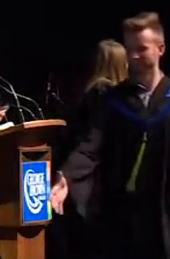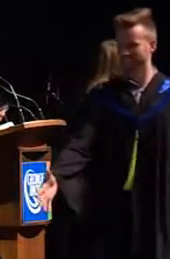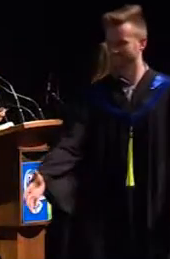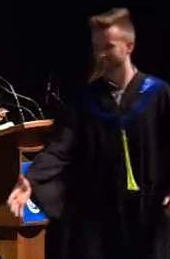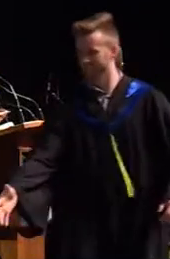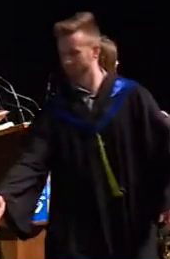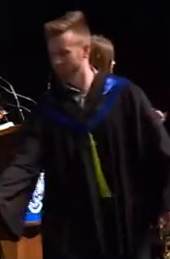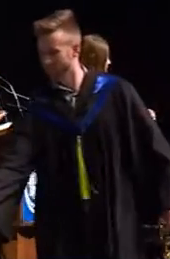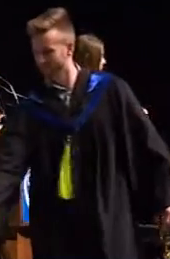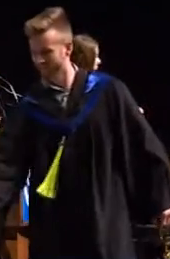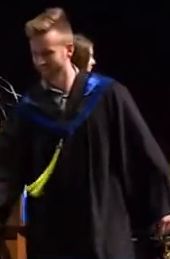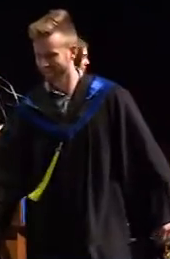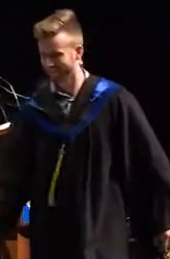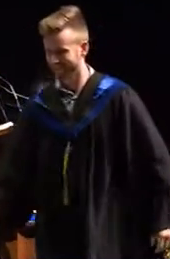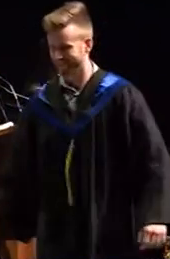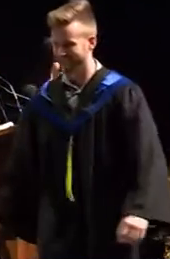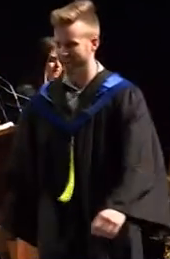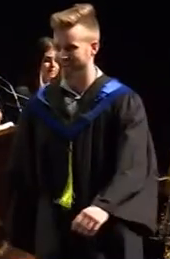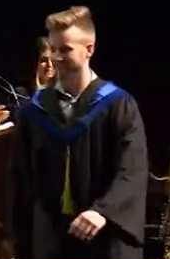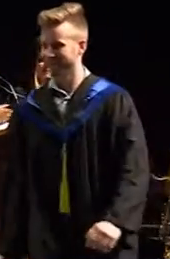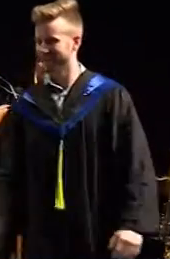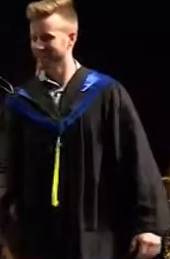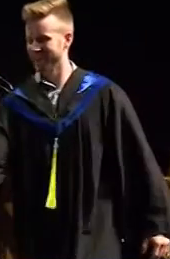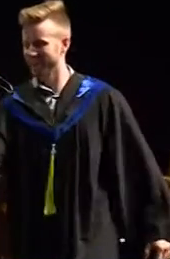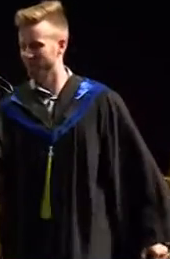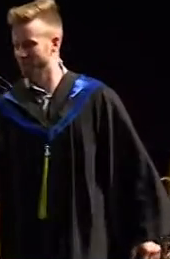Jordan Burt.